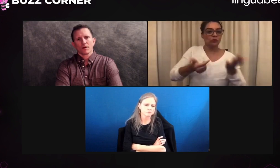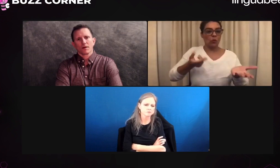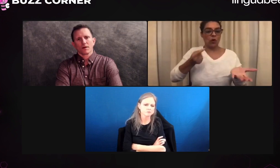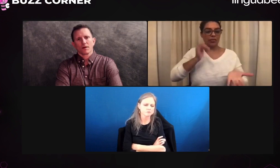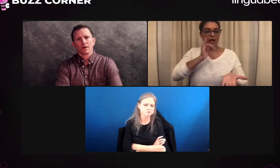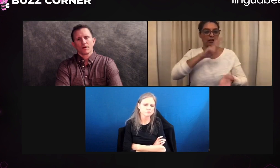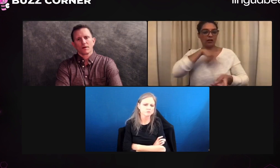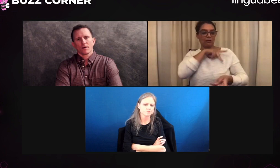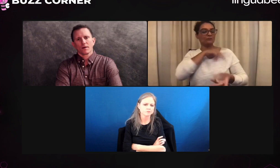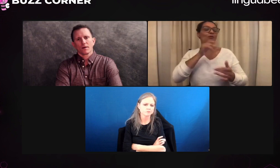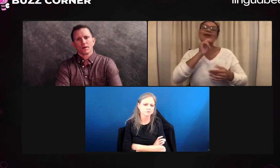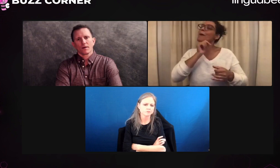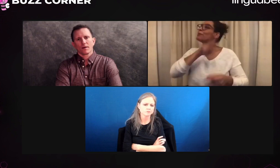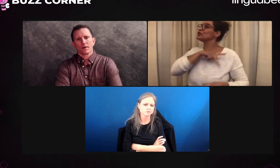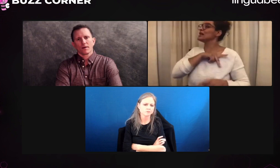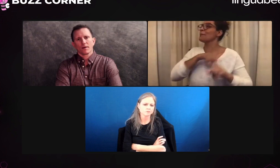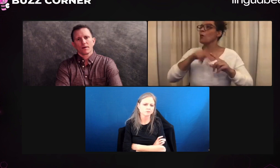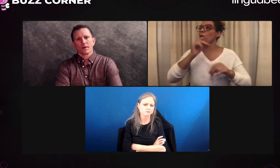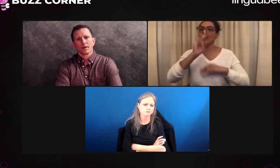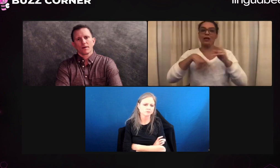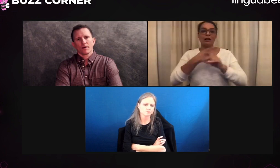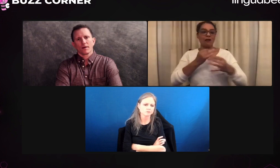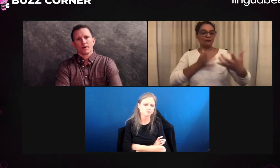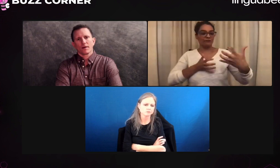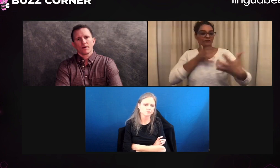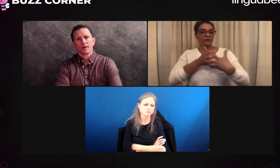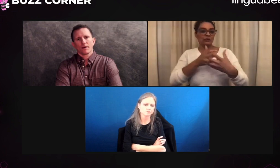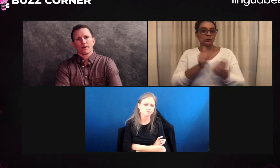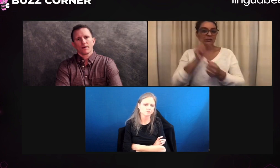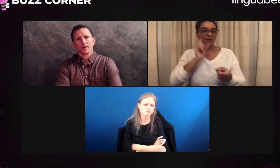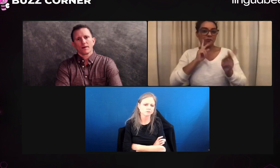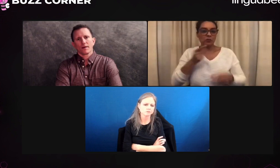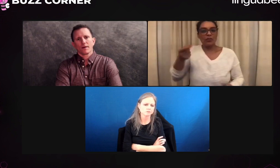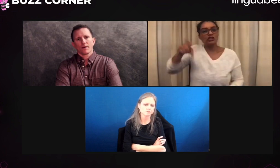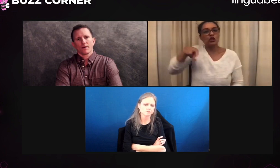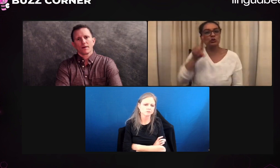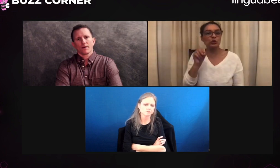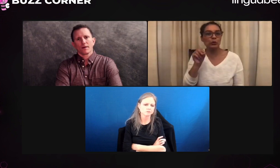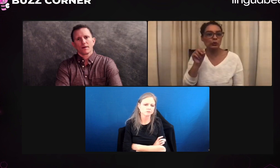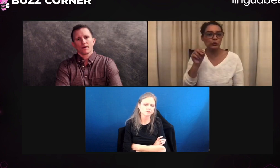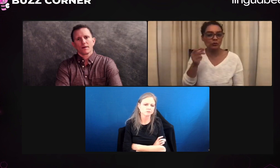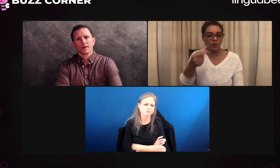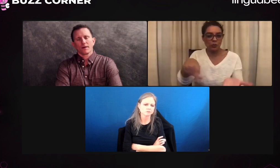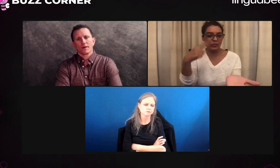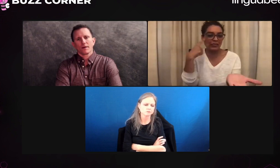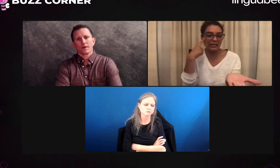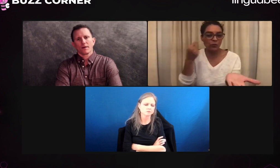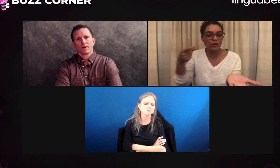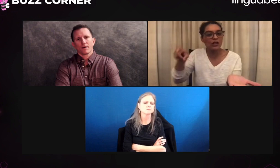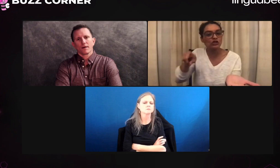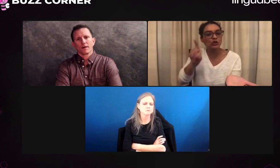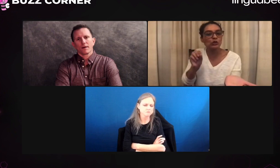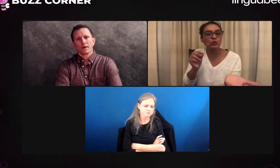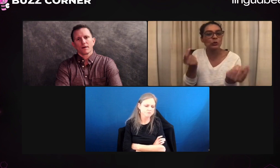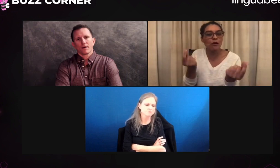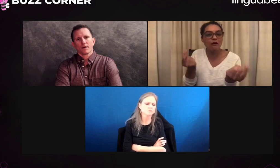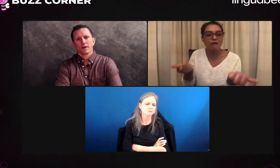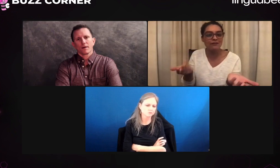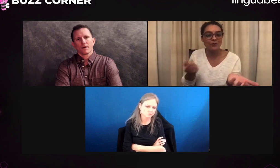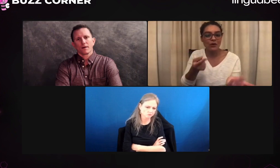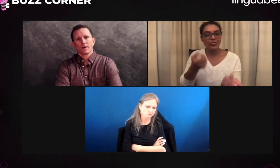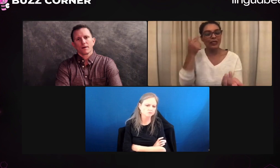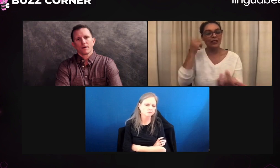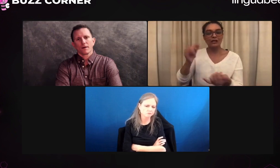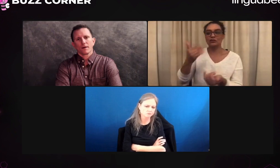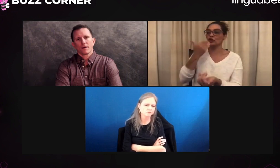interpreter does to make sure that they engage with the work, to make sure that, I guess, not their personality, but they do the